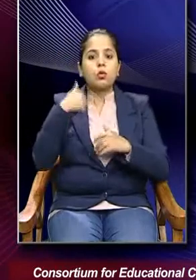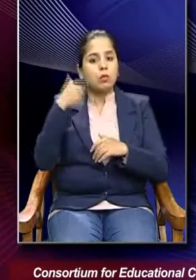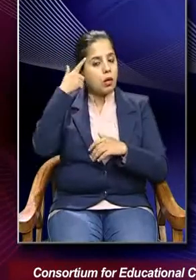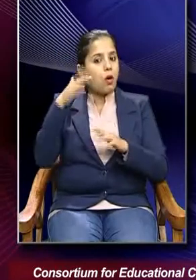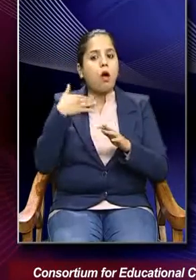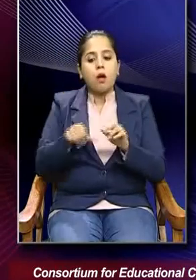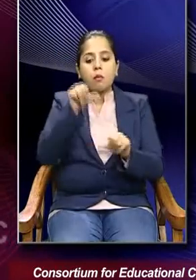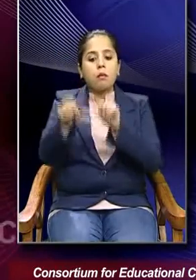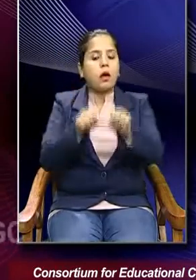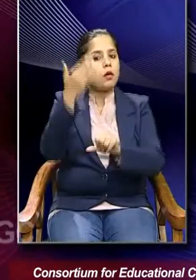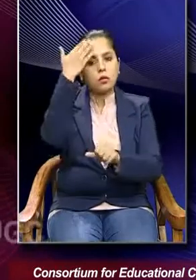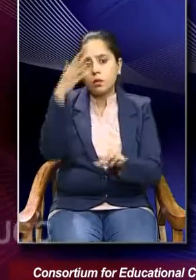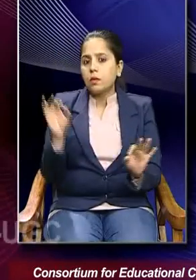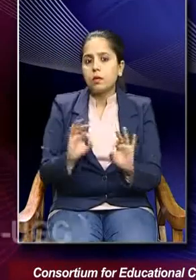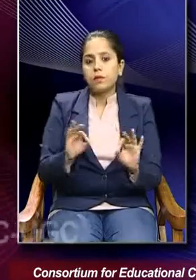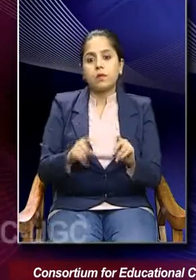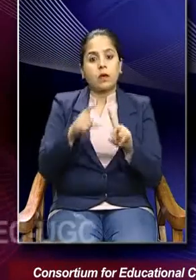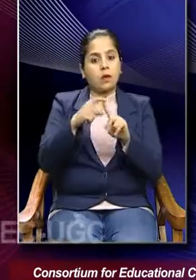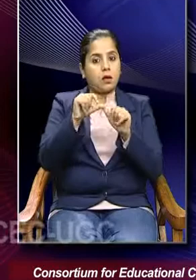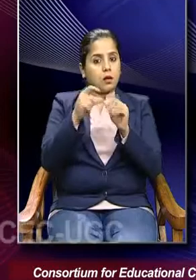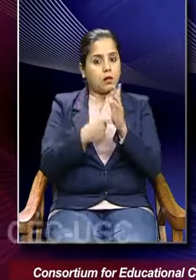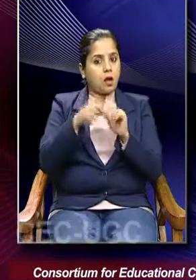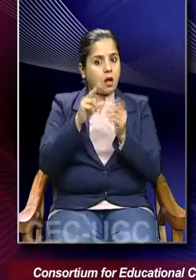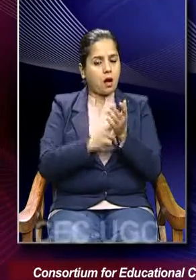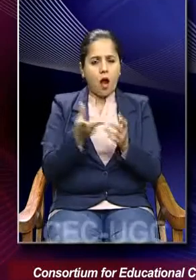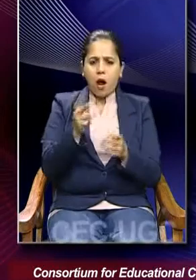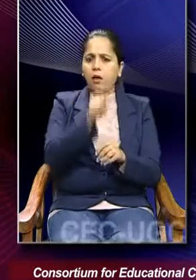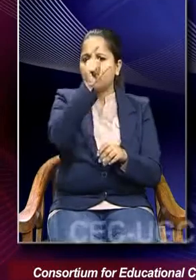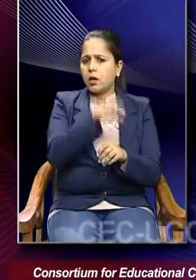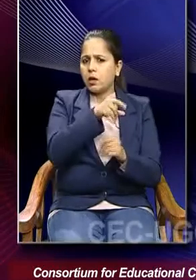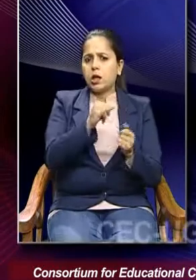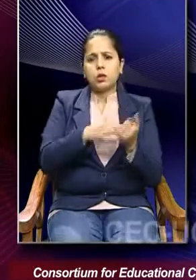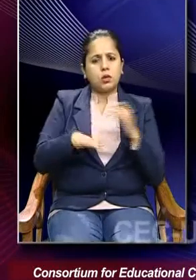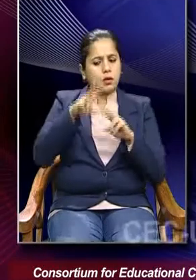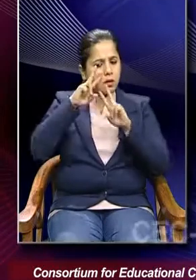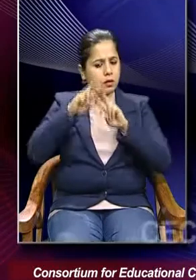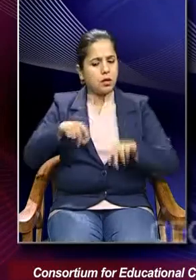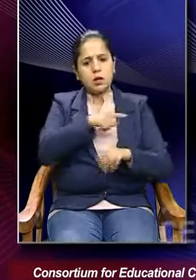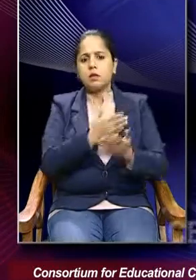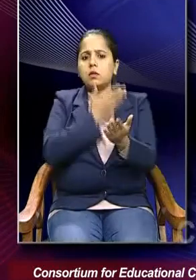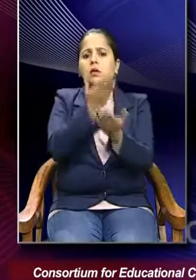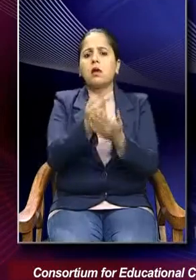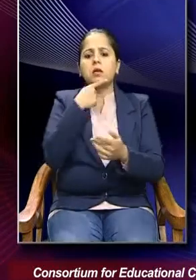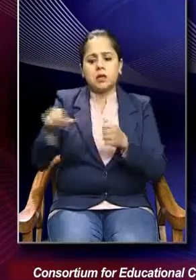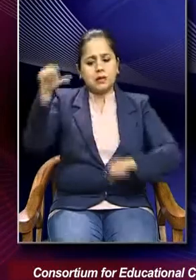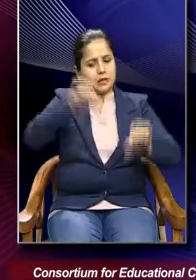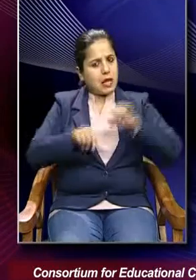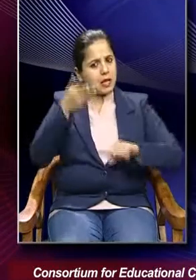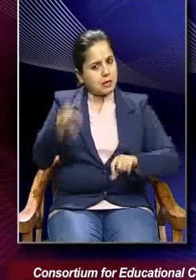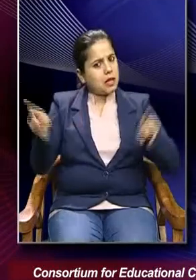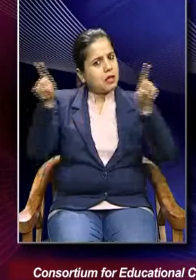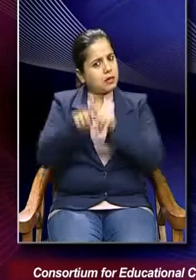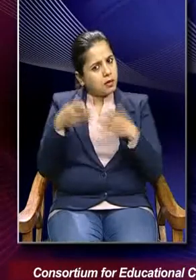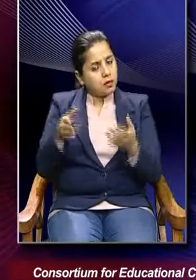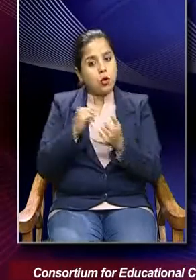So, for Durkheim, he was again a proponent of sociology as a science. So, for him,